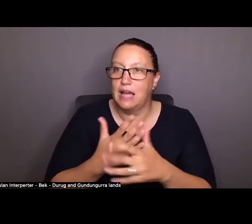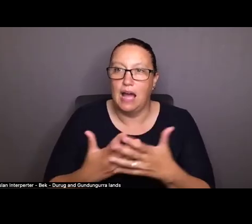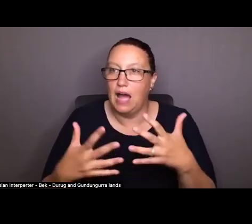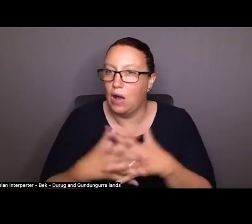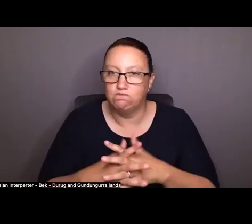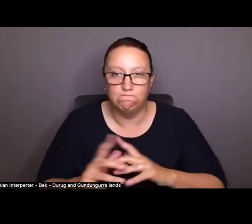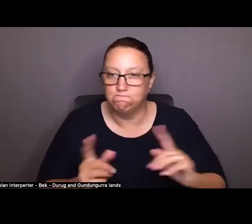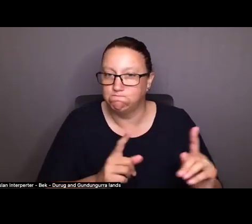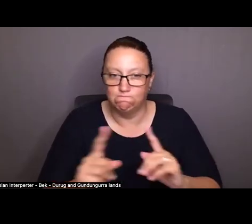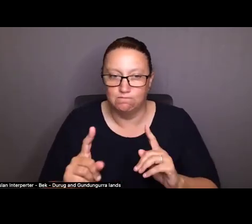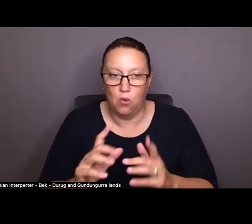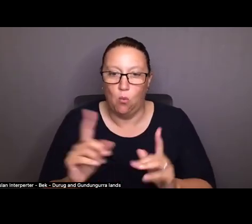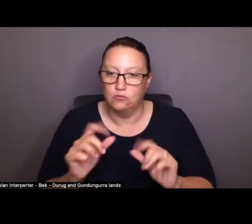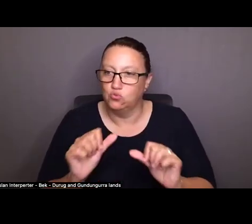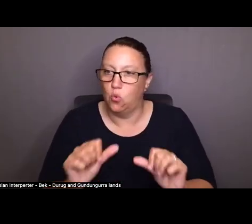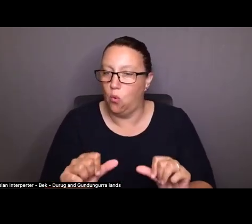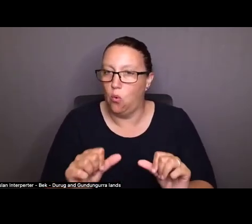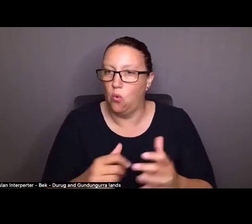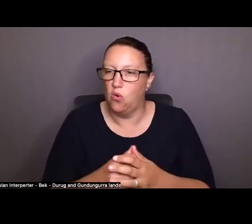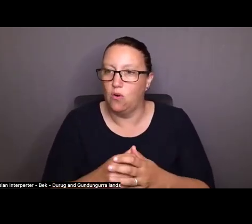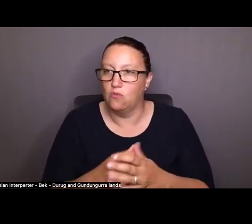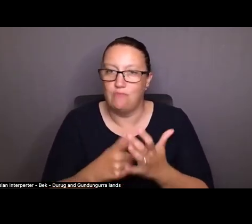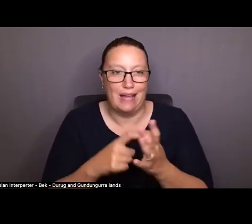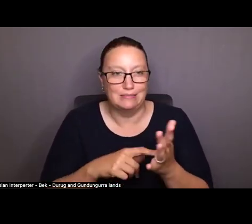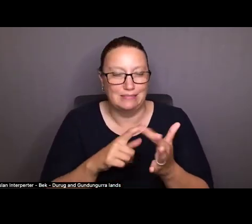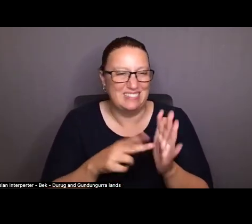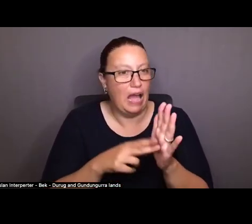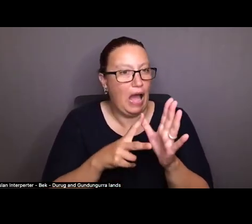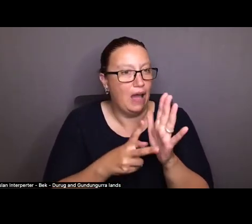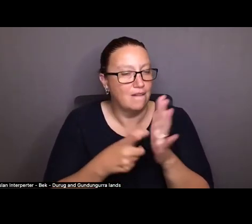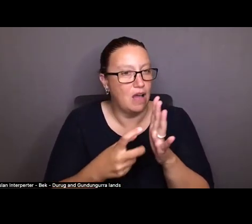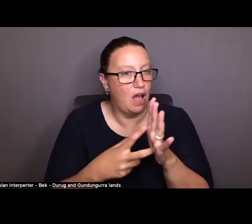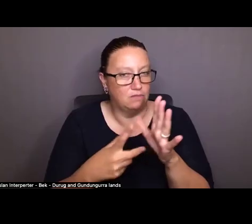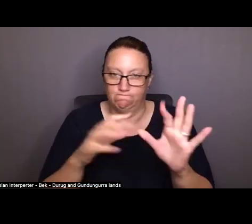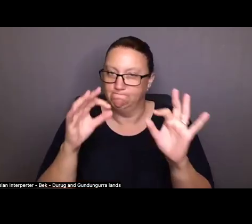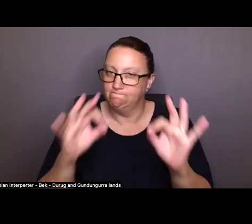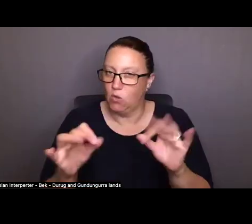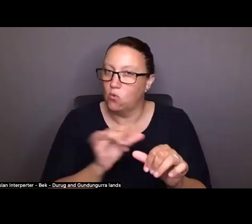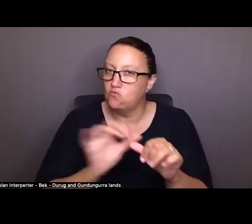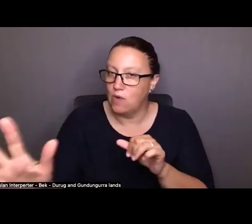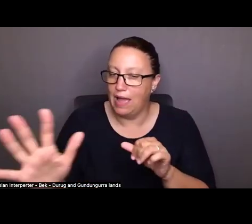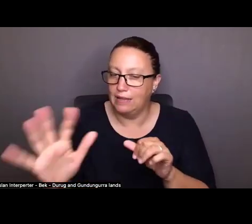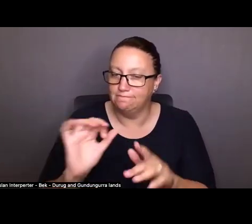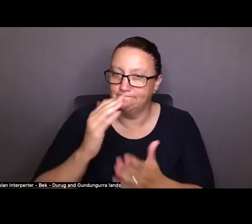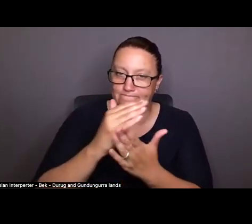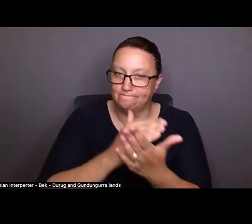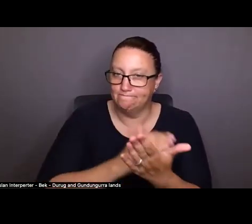yeah, Nava has a really helpful set of guidelines for payment for artists for sure.